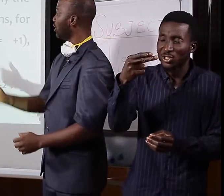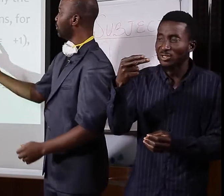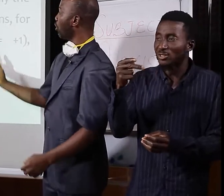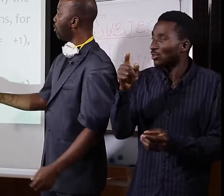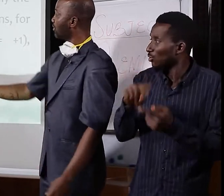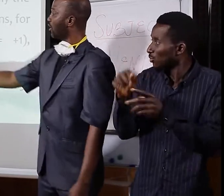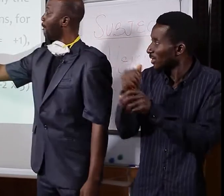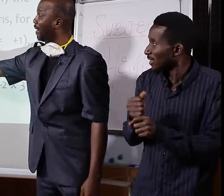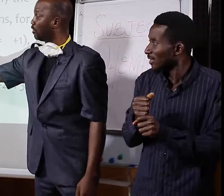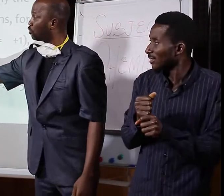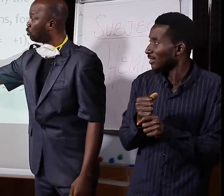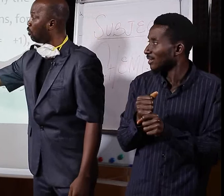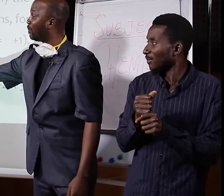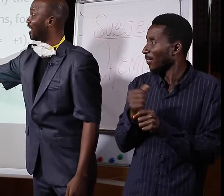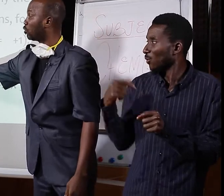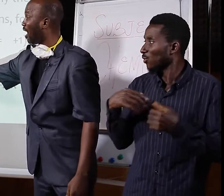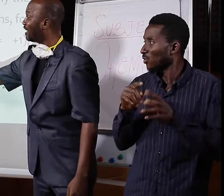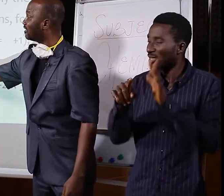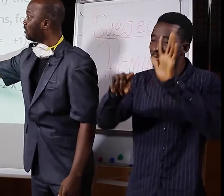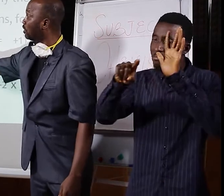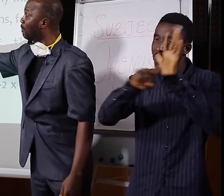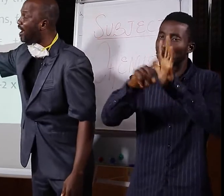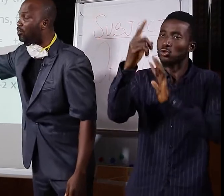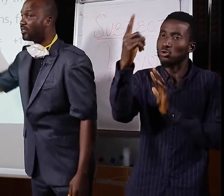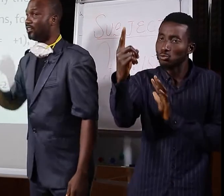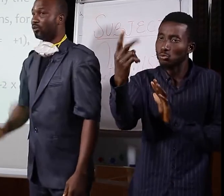ion, it becomes -2 + 1. And that